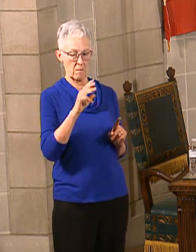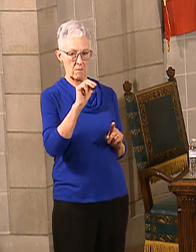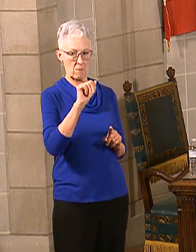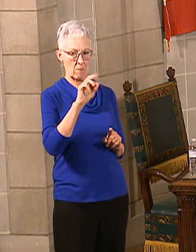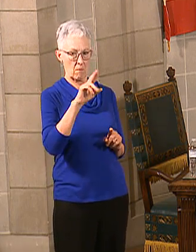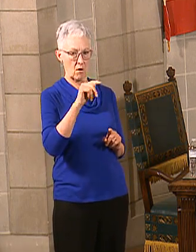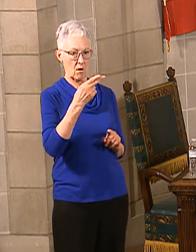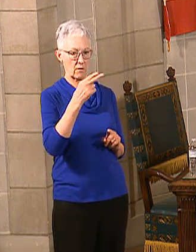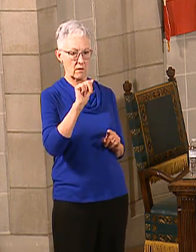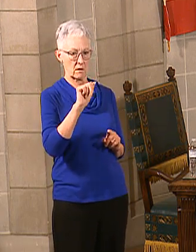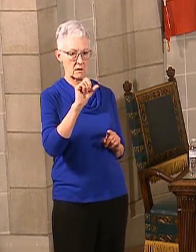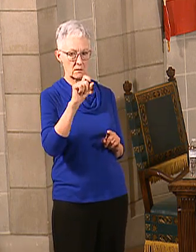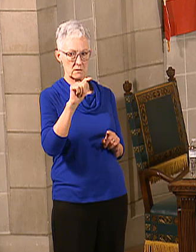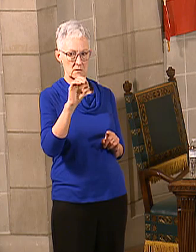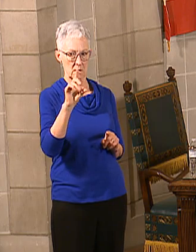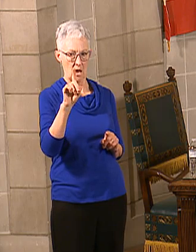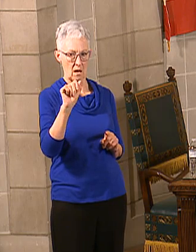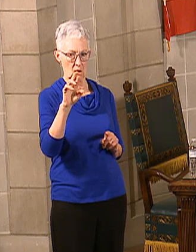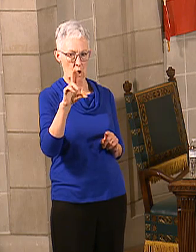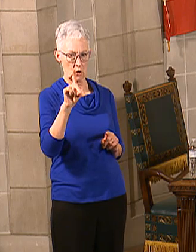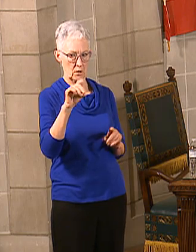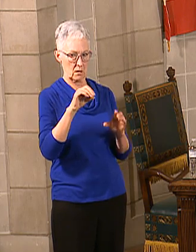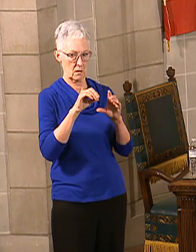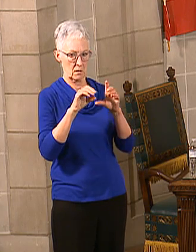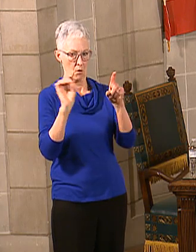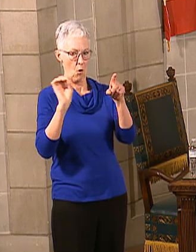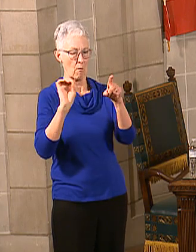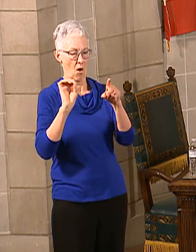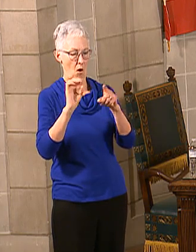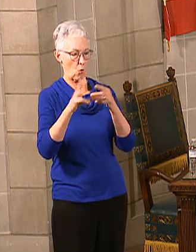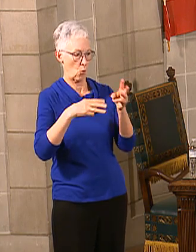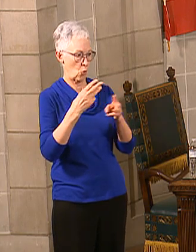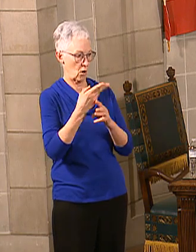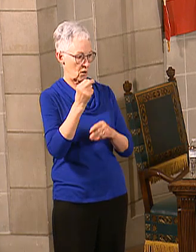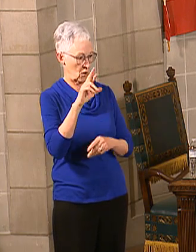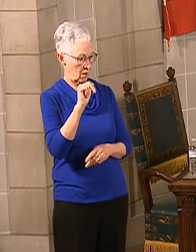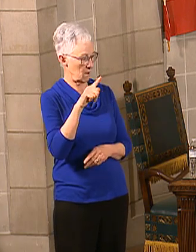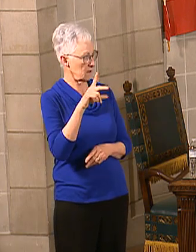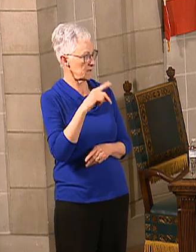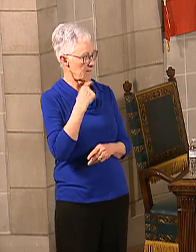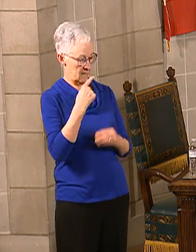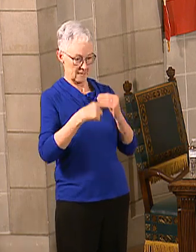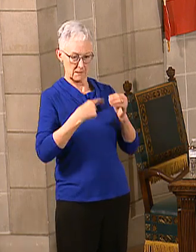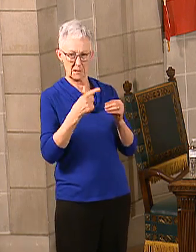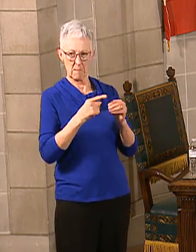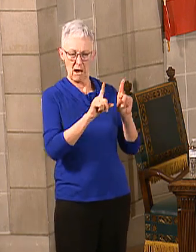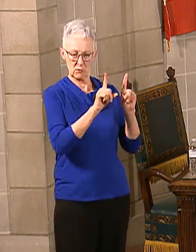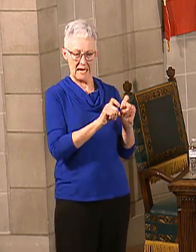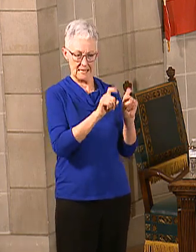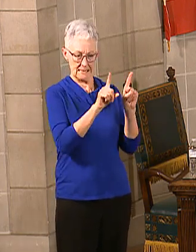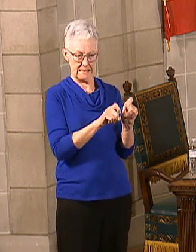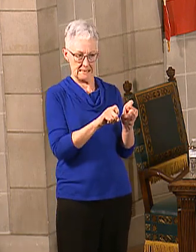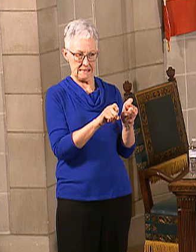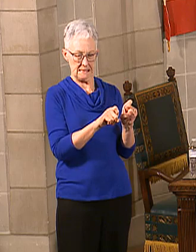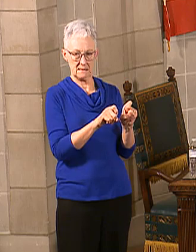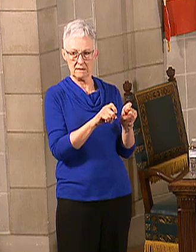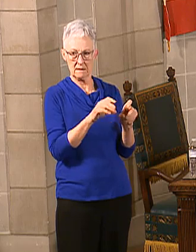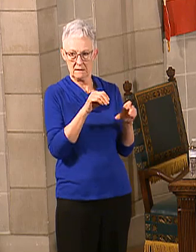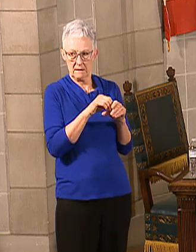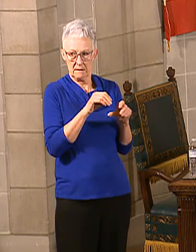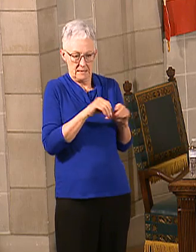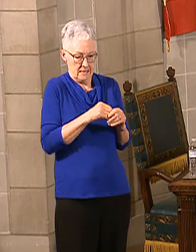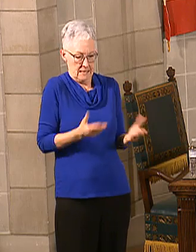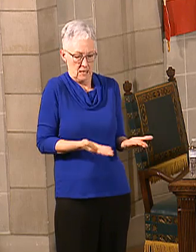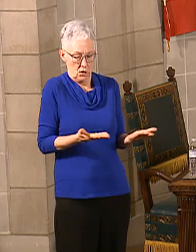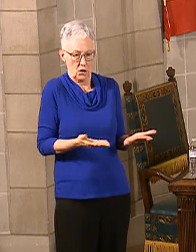Herald from a reader about testing here in Nebraska. The reader is from Saline County and that people there were not taking it seriously. And it's